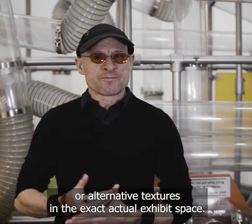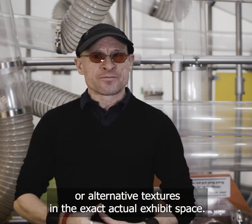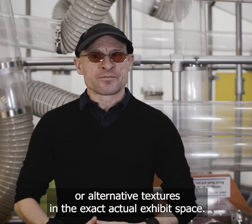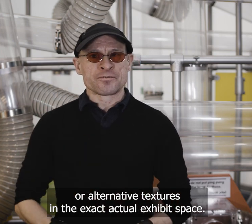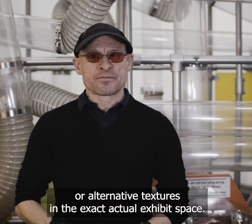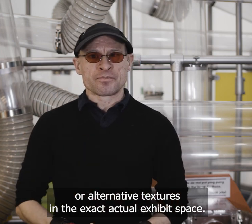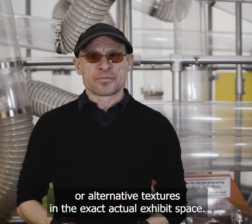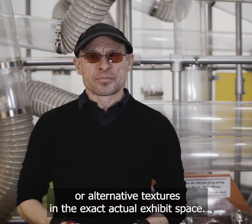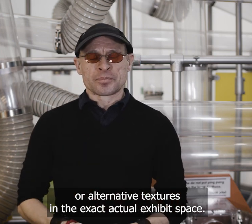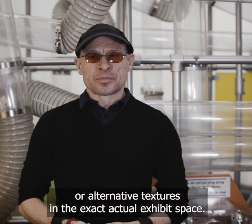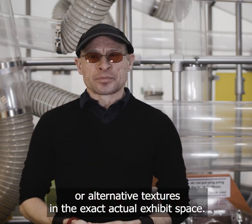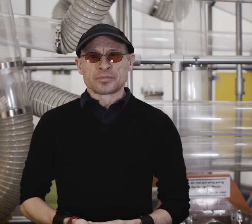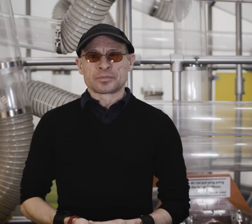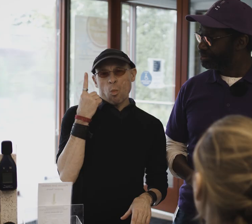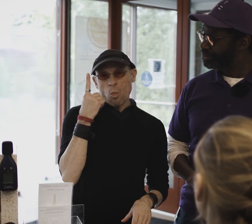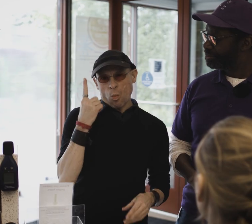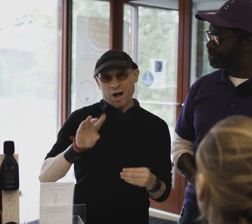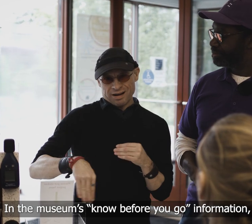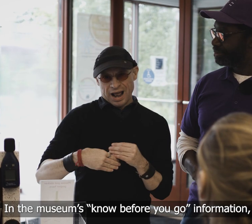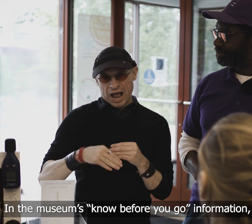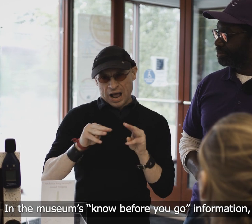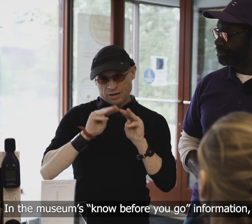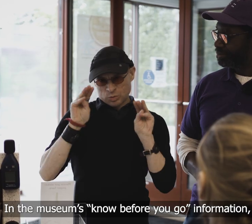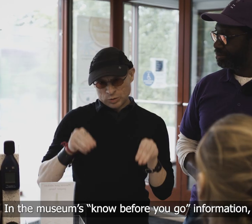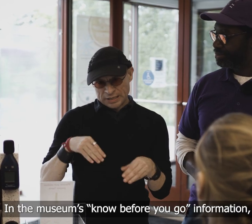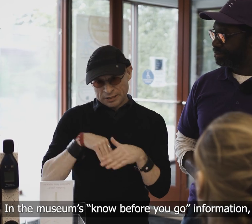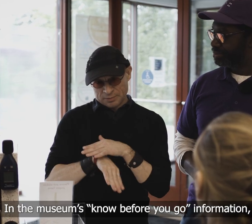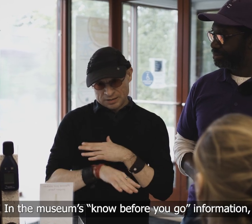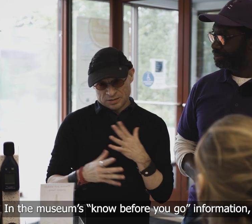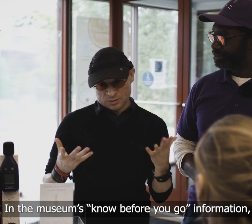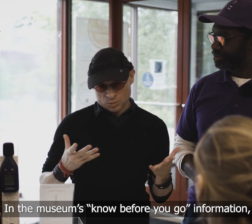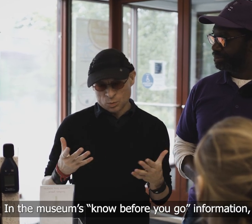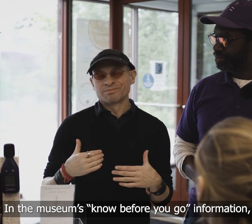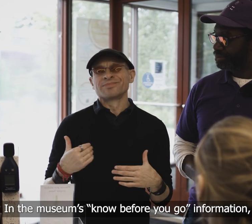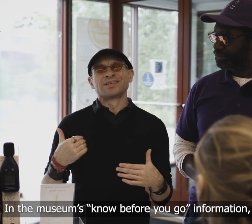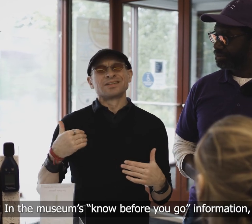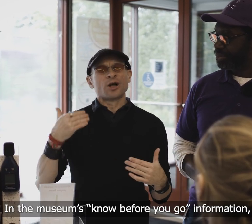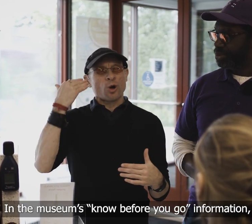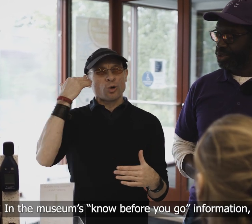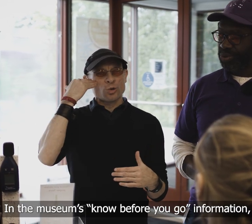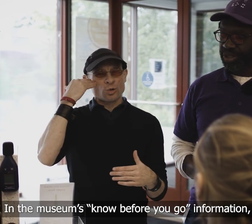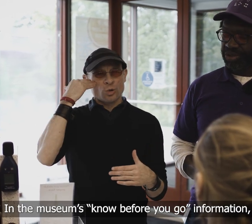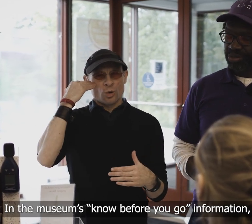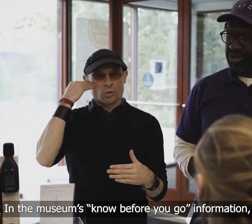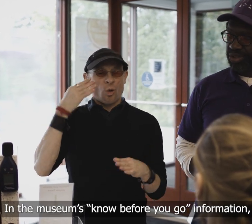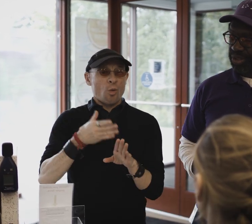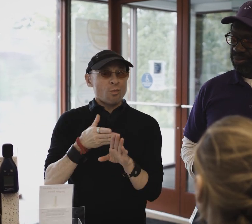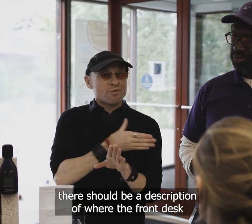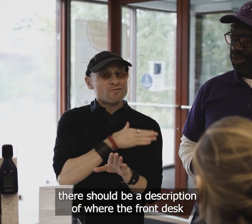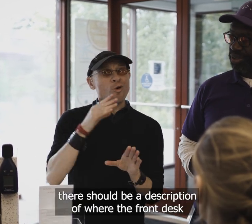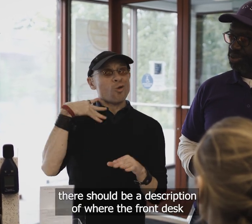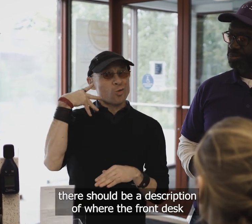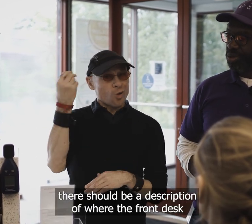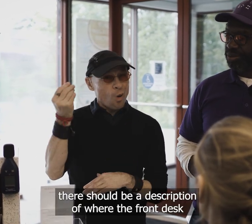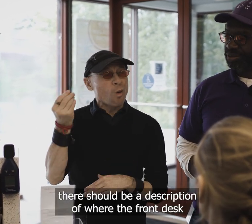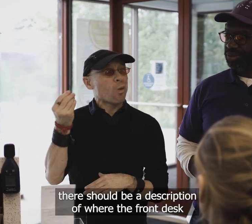actual exhibit space. In the museum's Know Before You Go information, there should be a